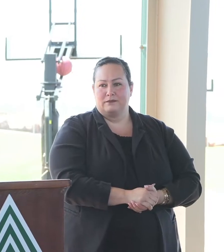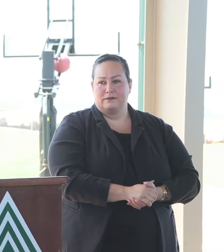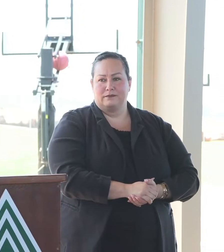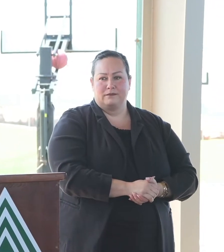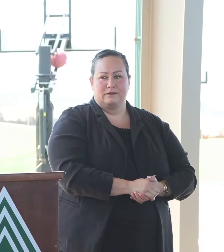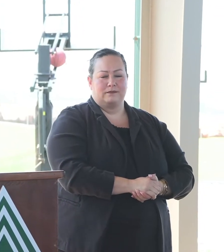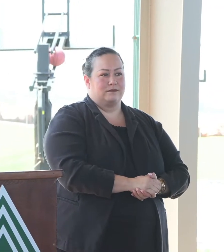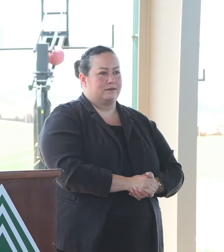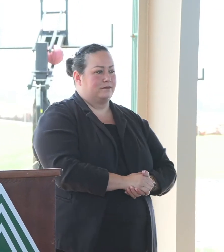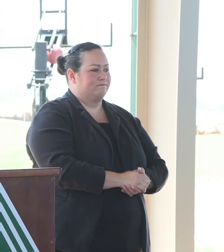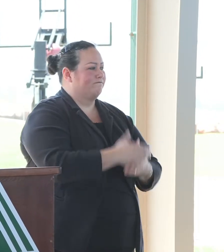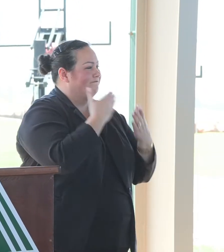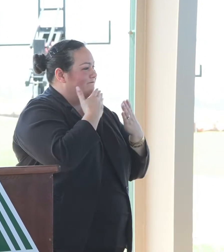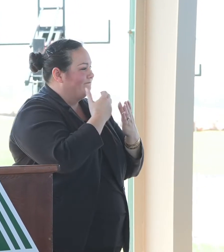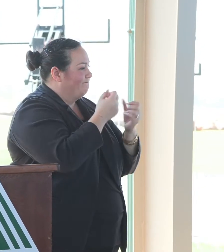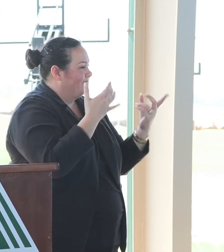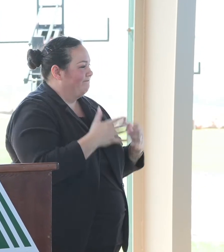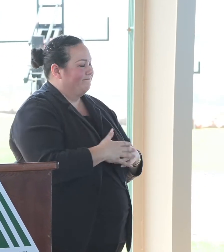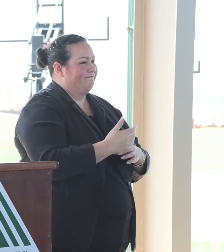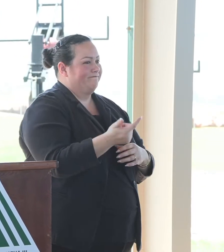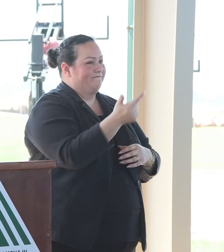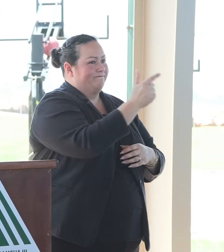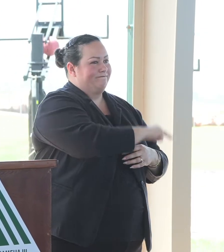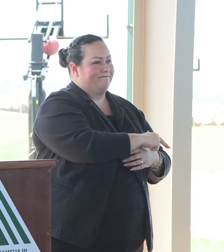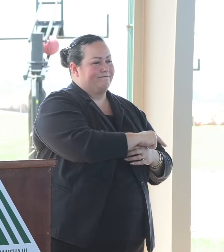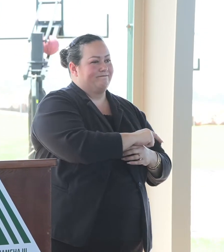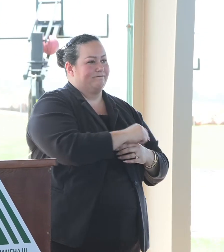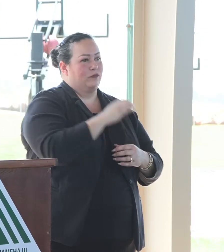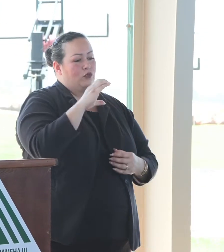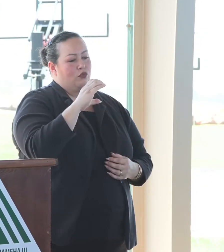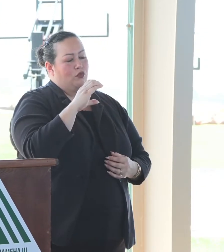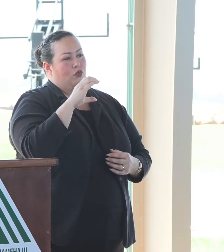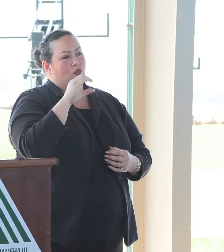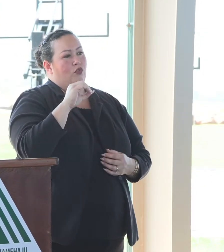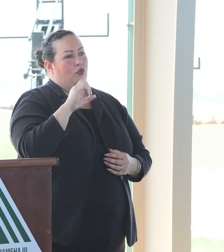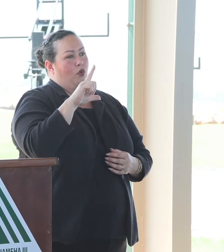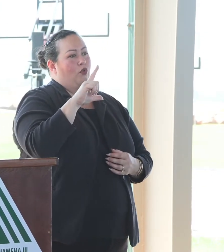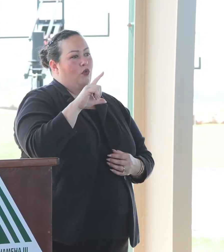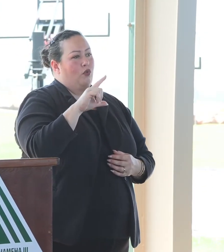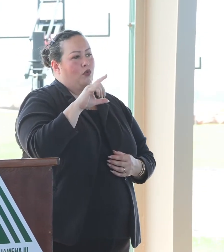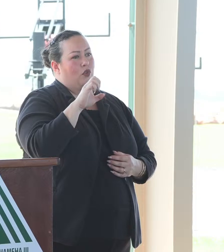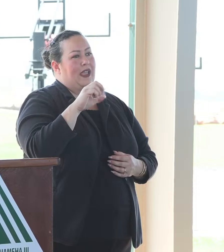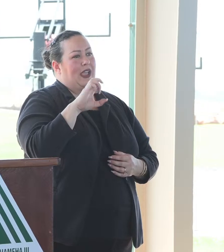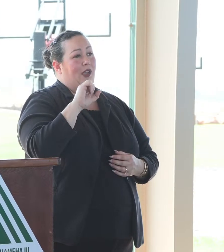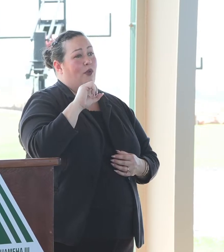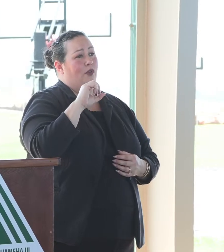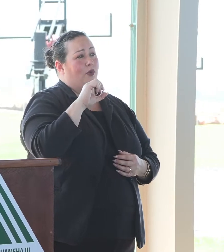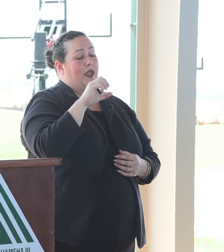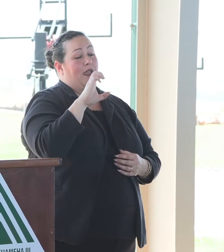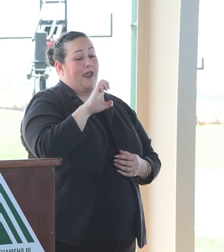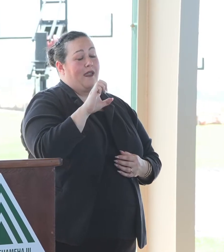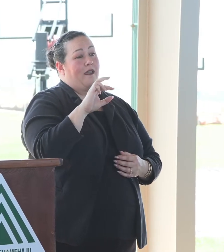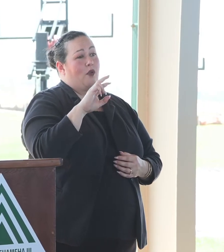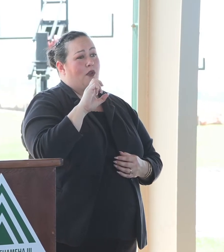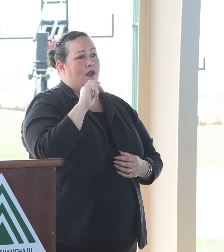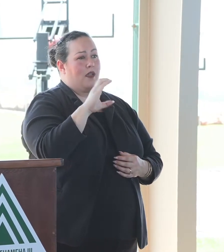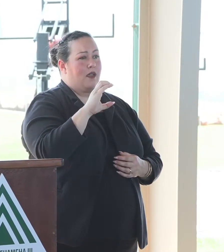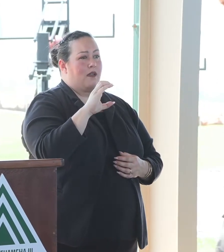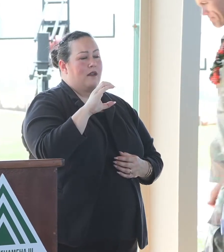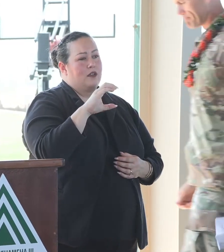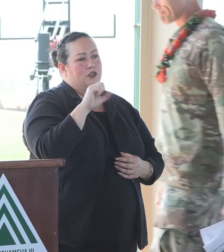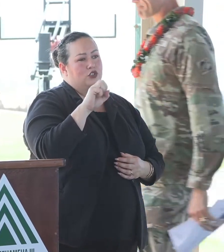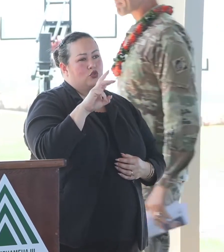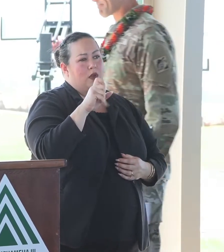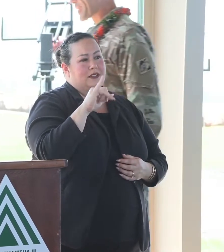Thank you so much. Next, we have Colonel Eric Swenson, Recovery Field Office Commander for the U.S. Army Corps of